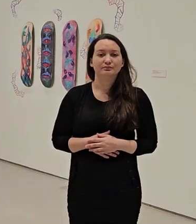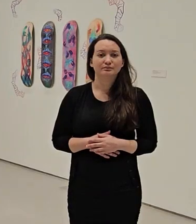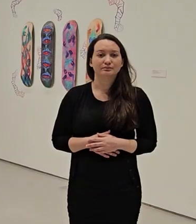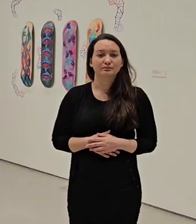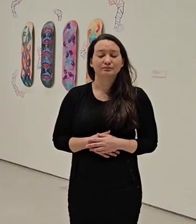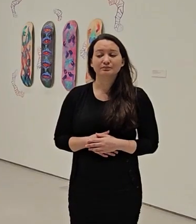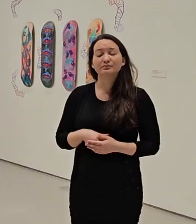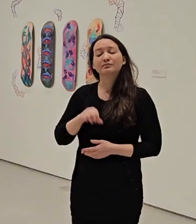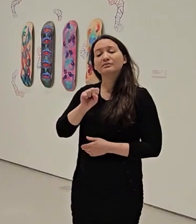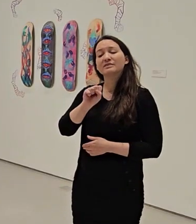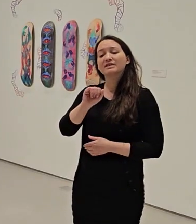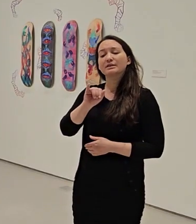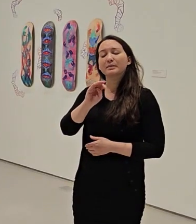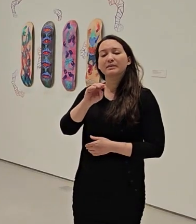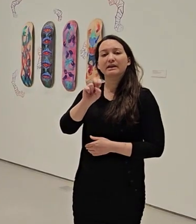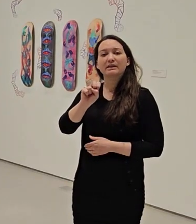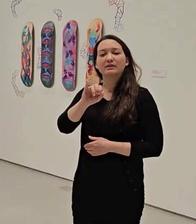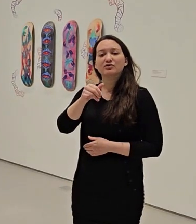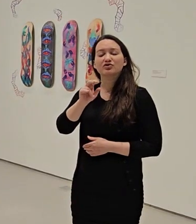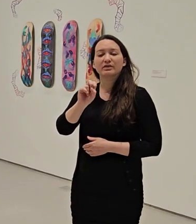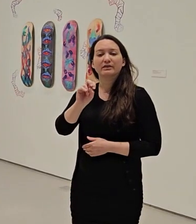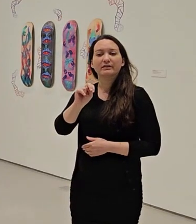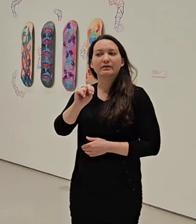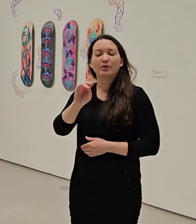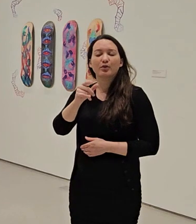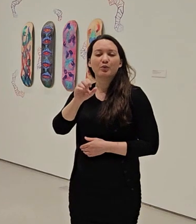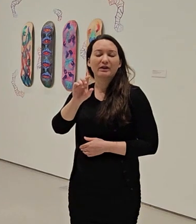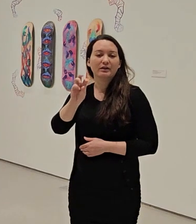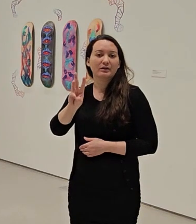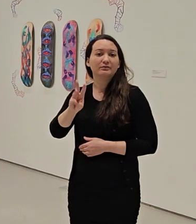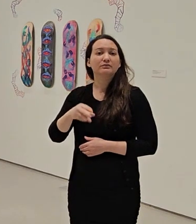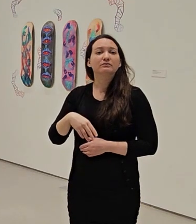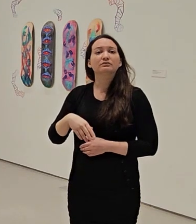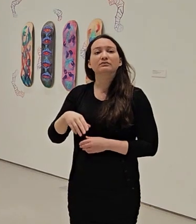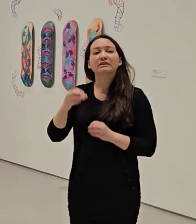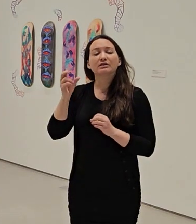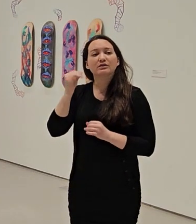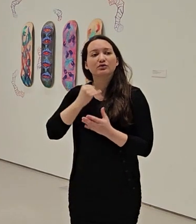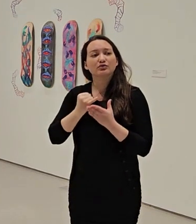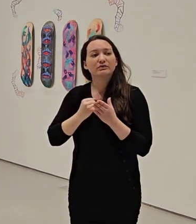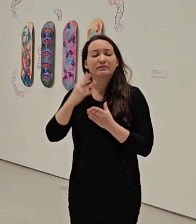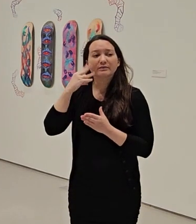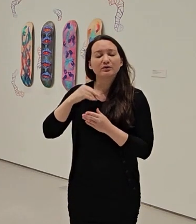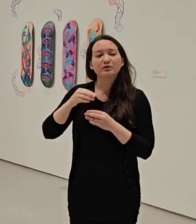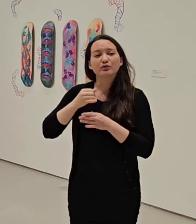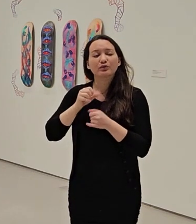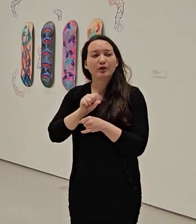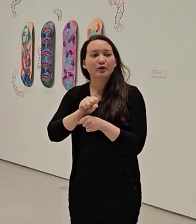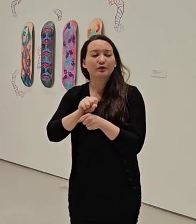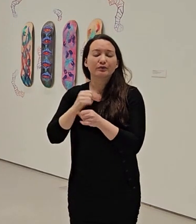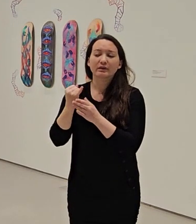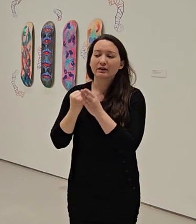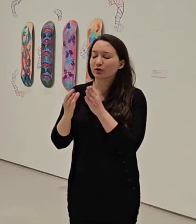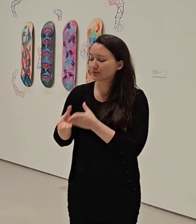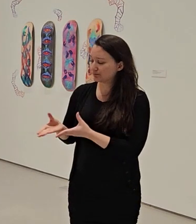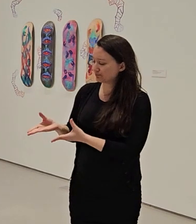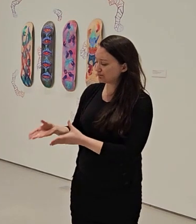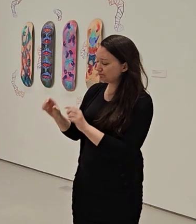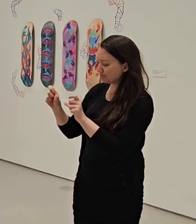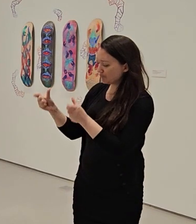Sammy Jane Hardwig, previous visitor experience associate and art handler, displays the structure titled